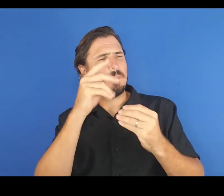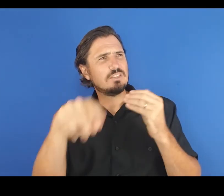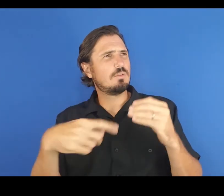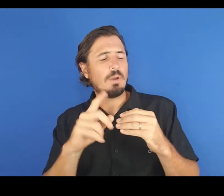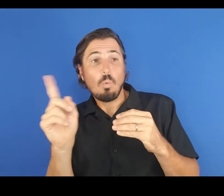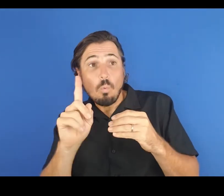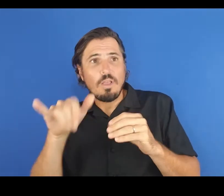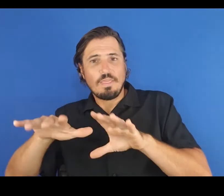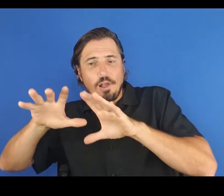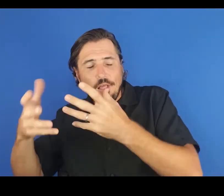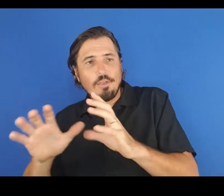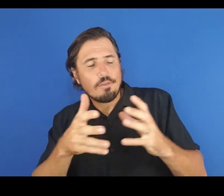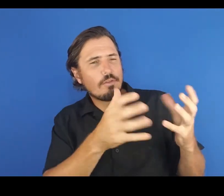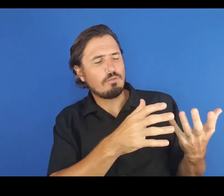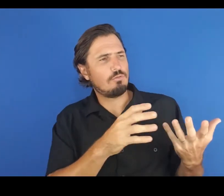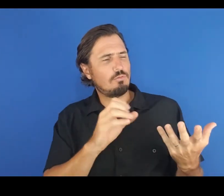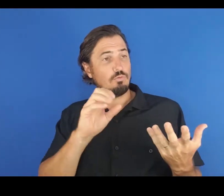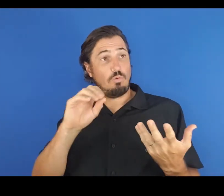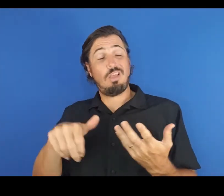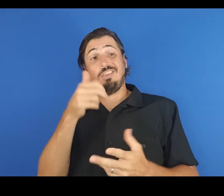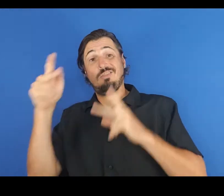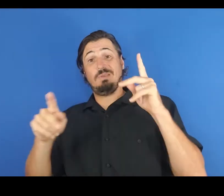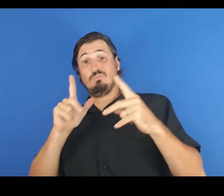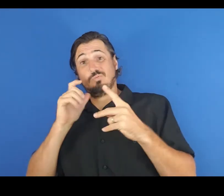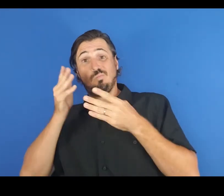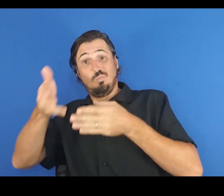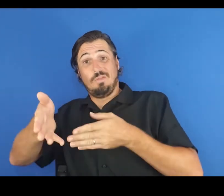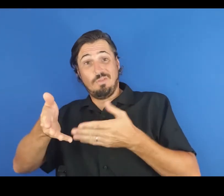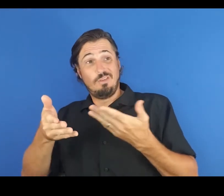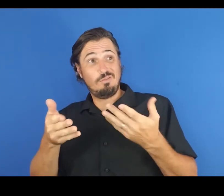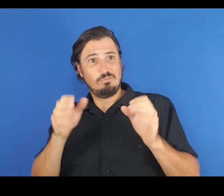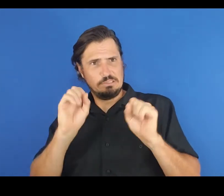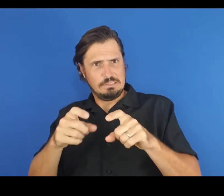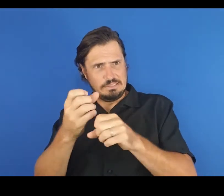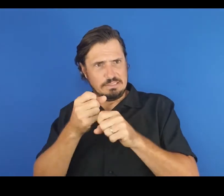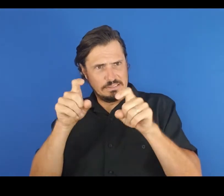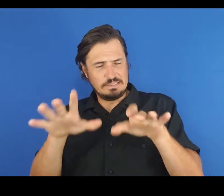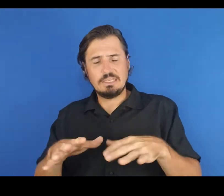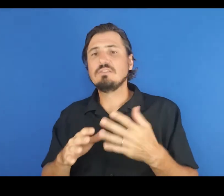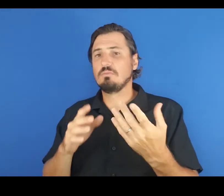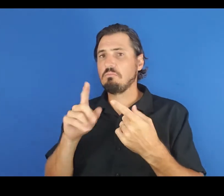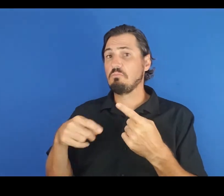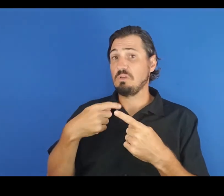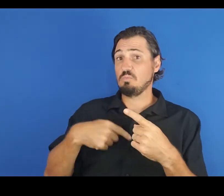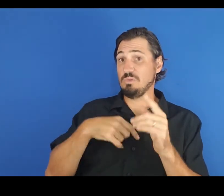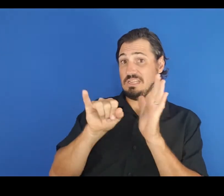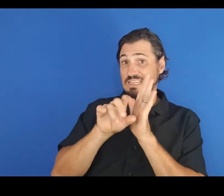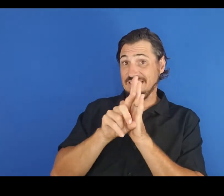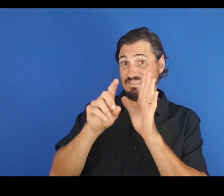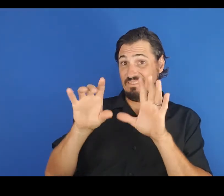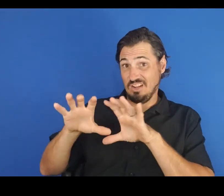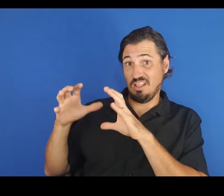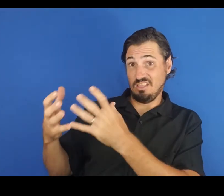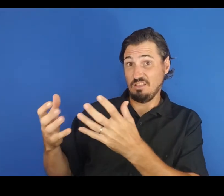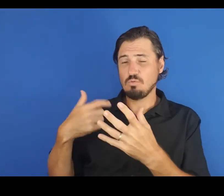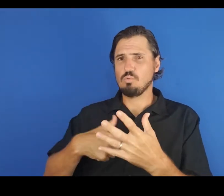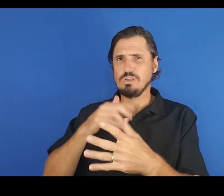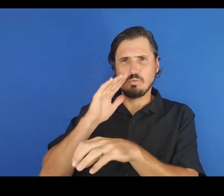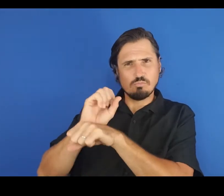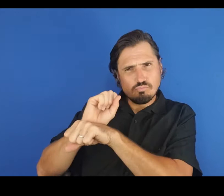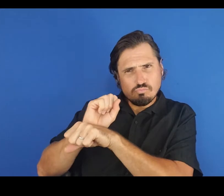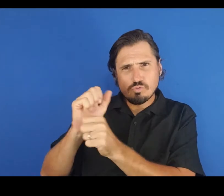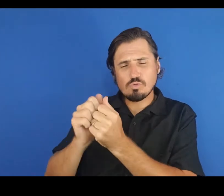where the clusters are so others who may have been in contact can test. When we identify a cluster, we work with the establishment